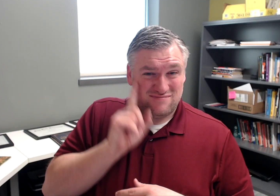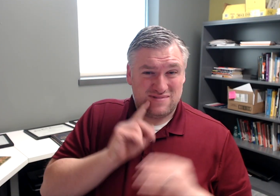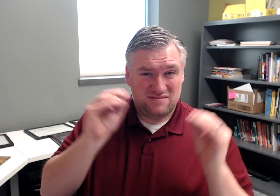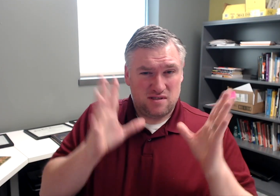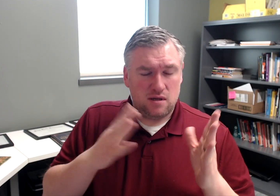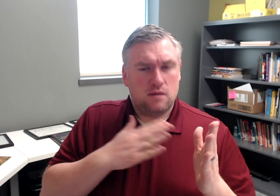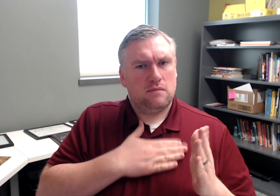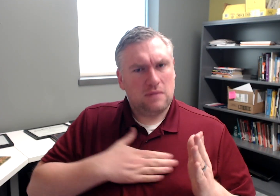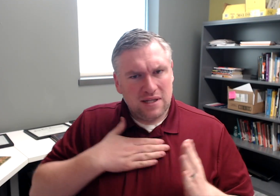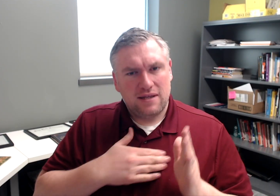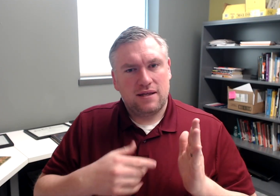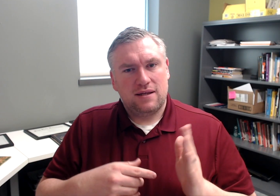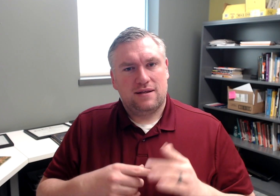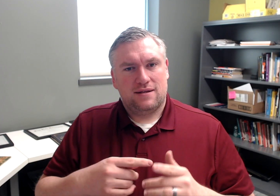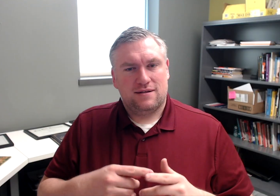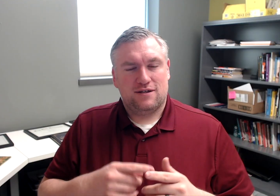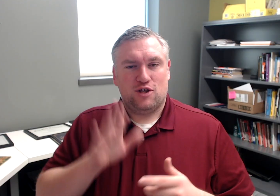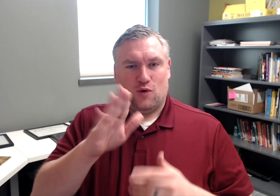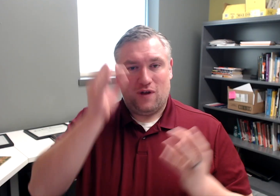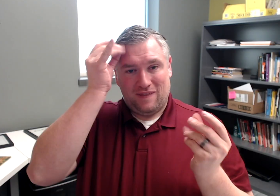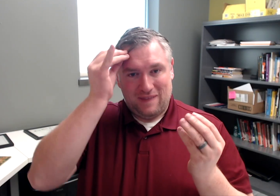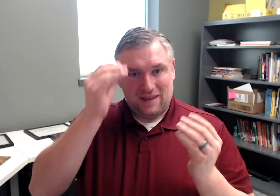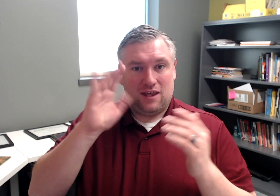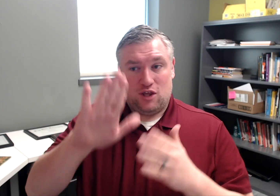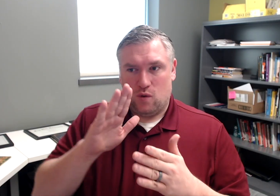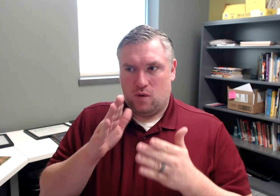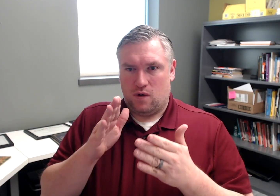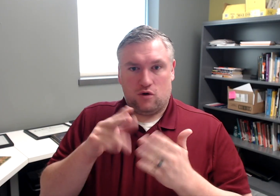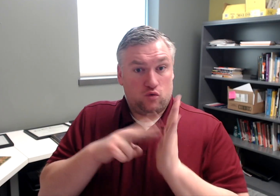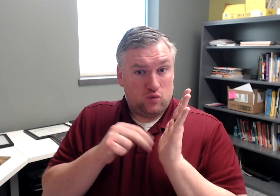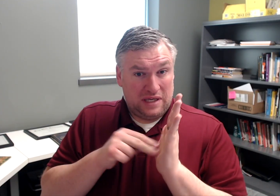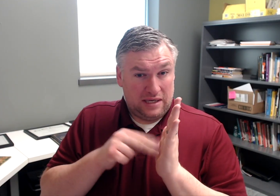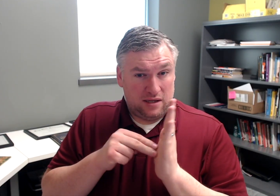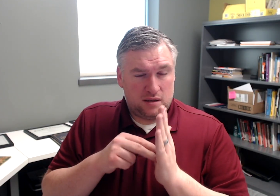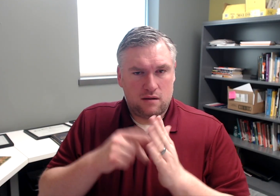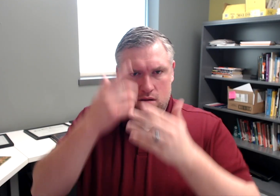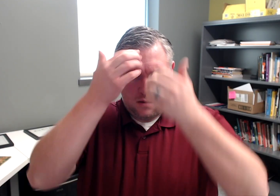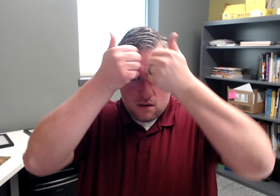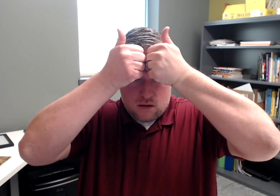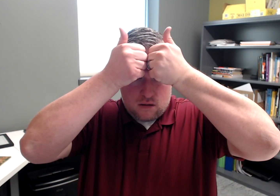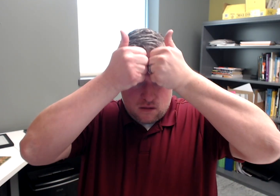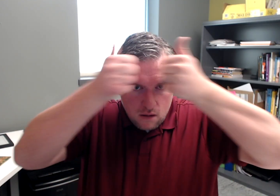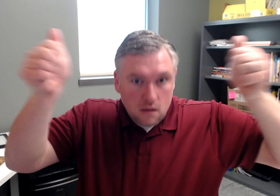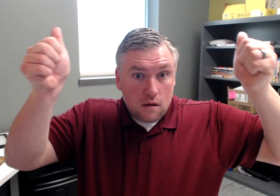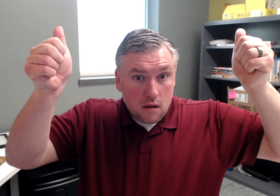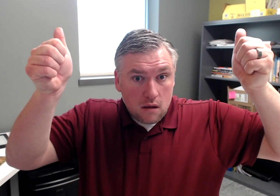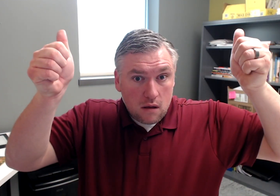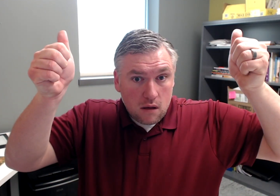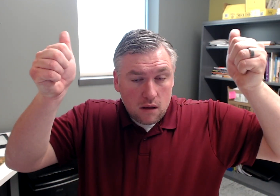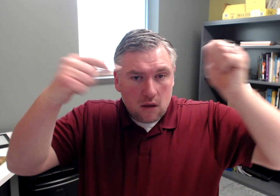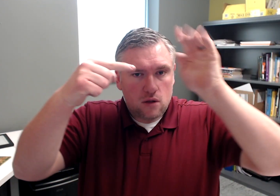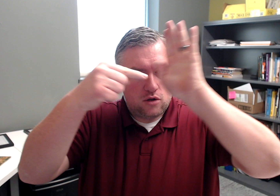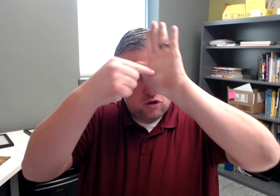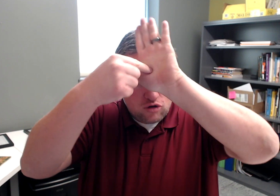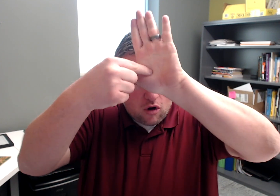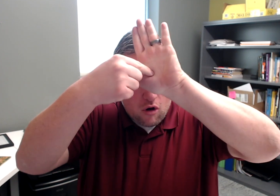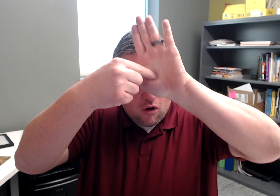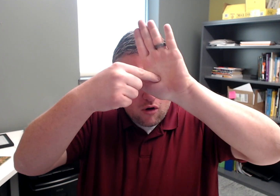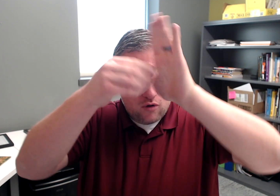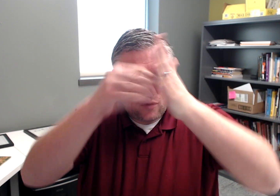If you are a deaf teacher, please open your thinking about reading. Open up your brain and